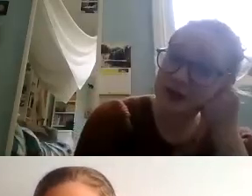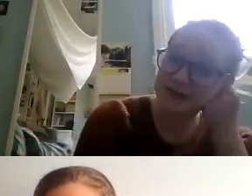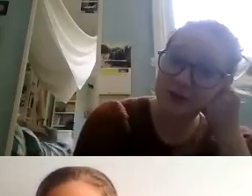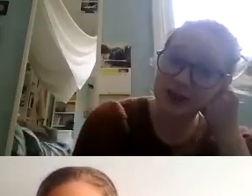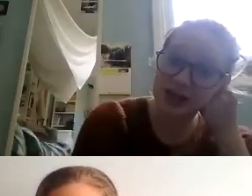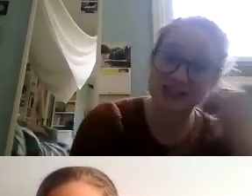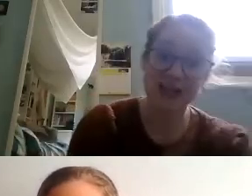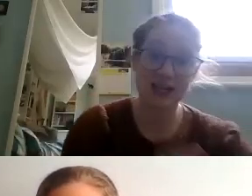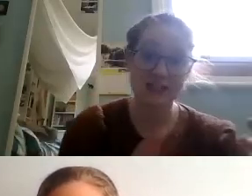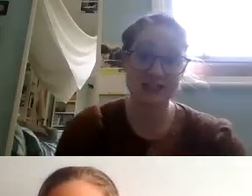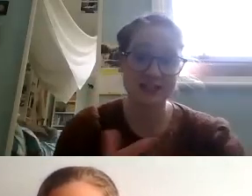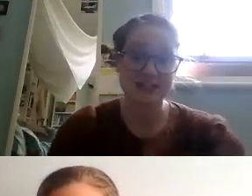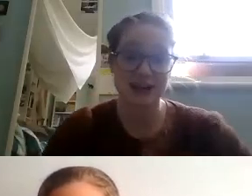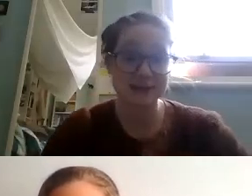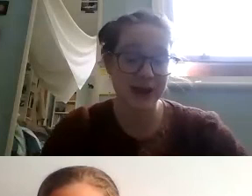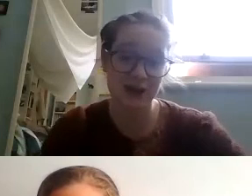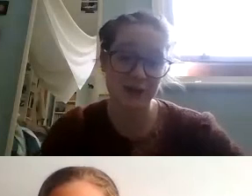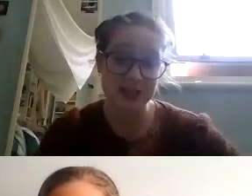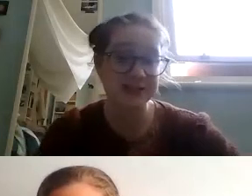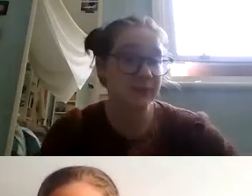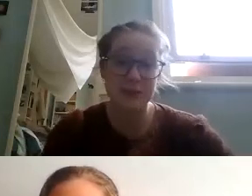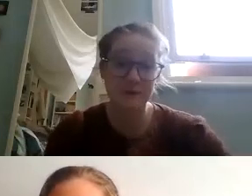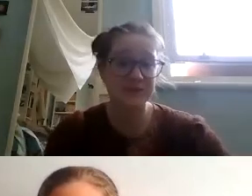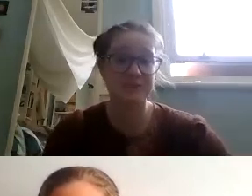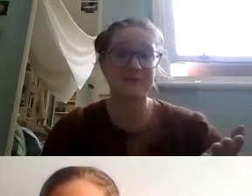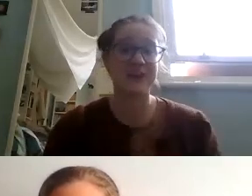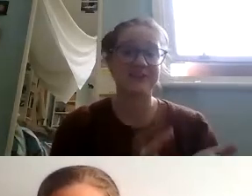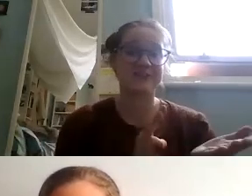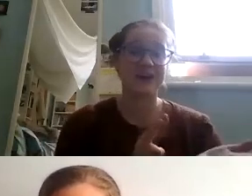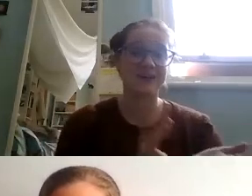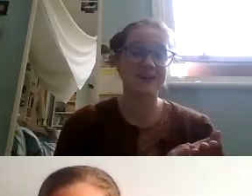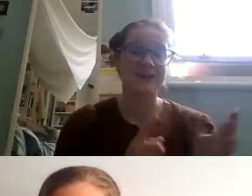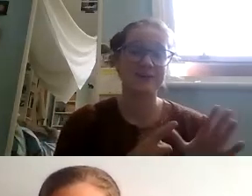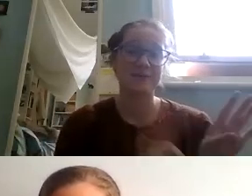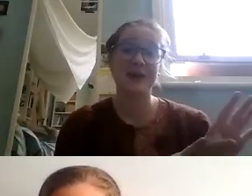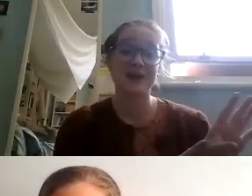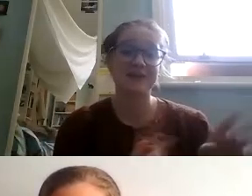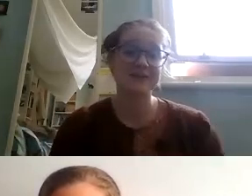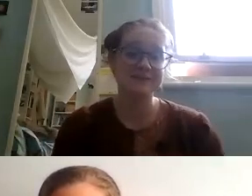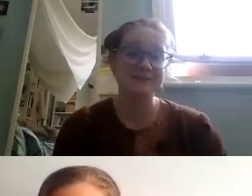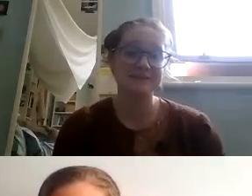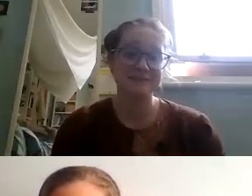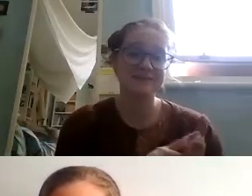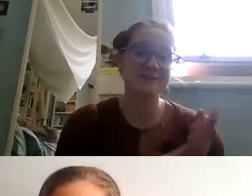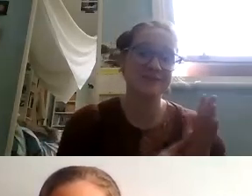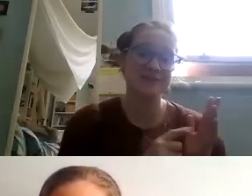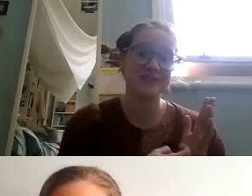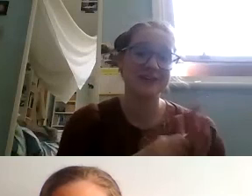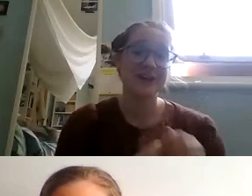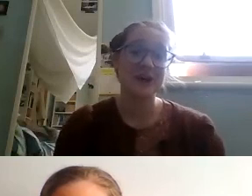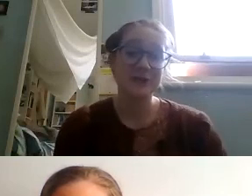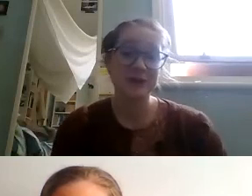much in BSL where they just like literally start spelling out the words. So same with the months are literally just like May.